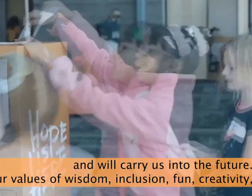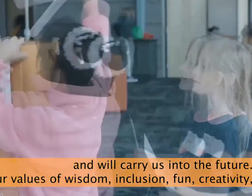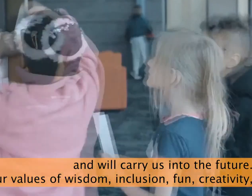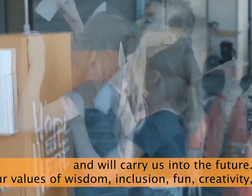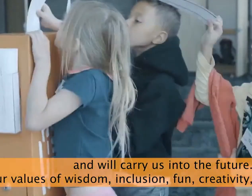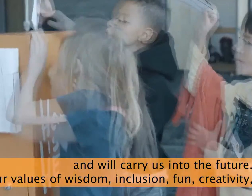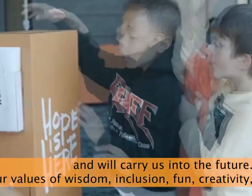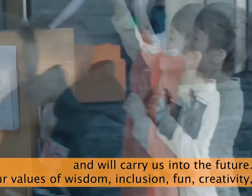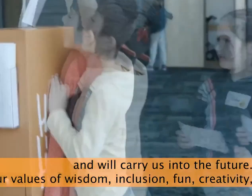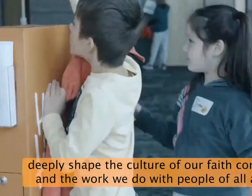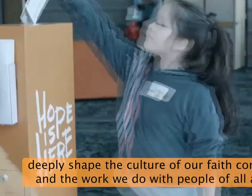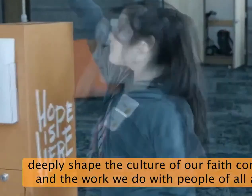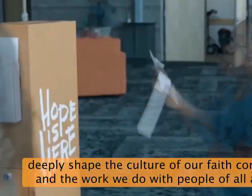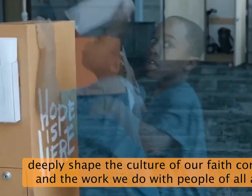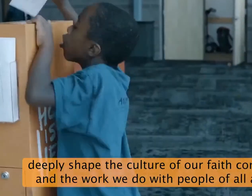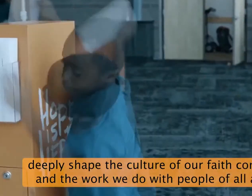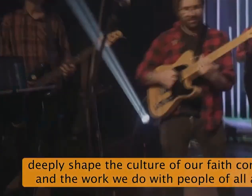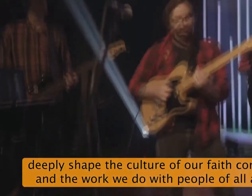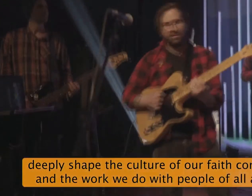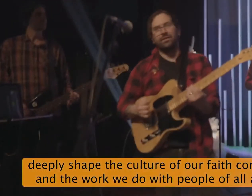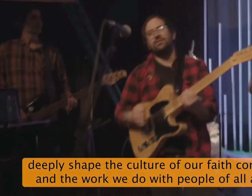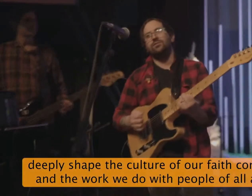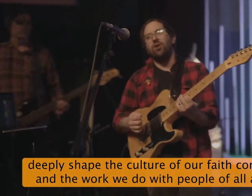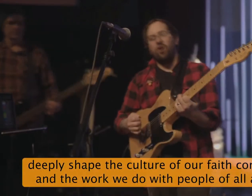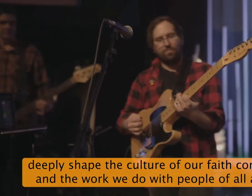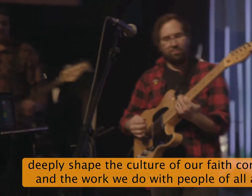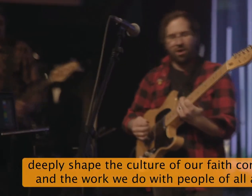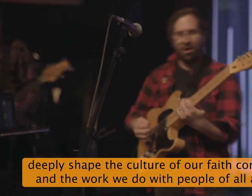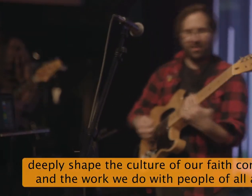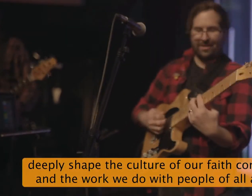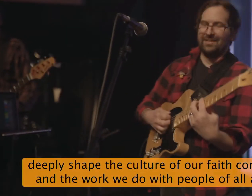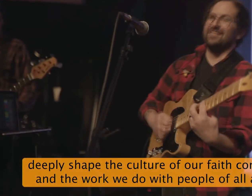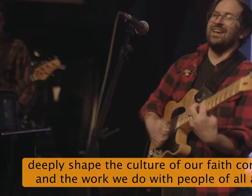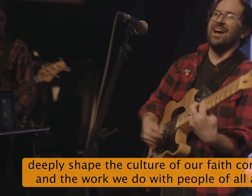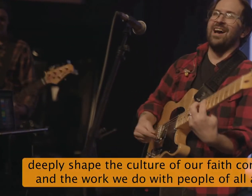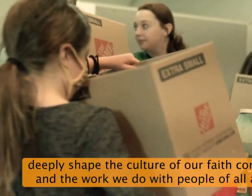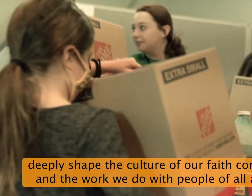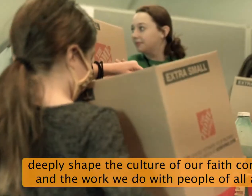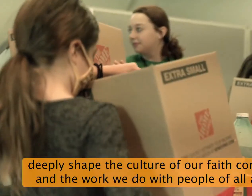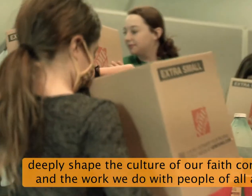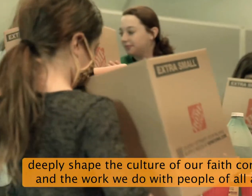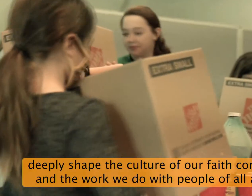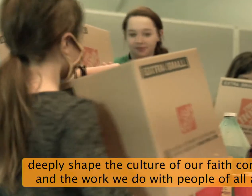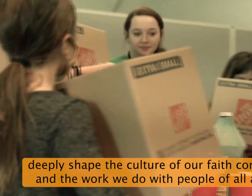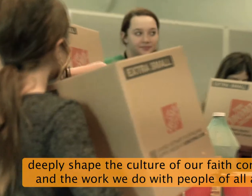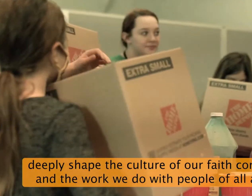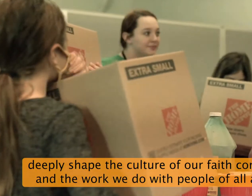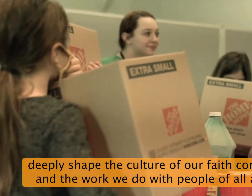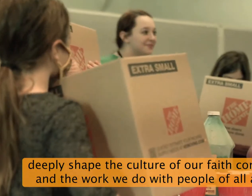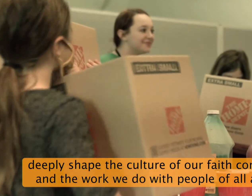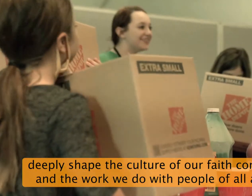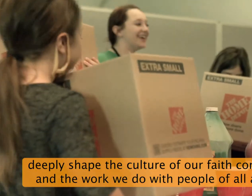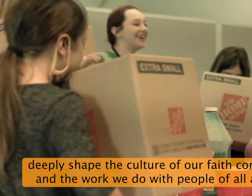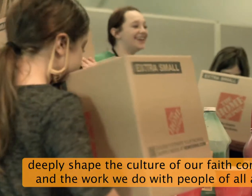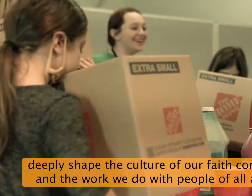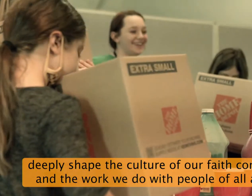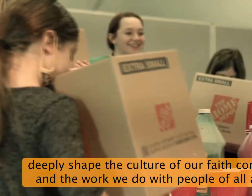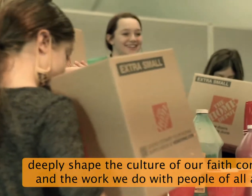creativity, and generosity deeply shape the culture of our faith community and the work we do with people of all